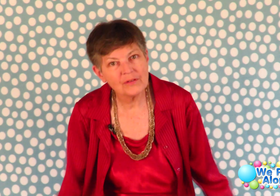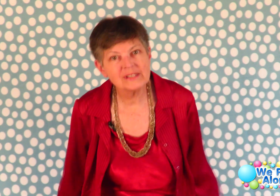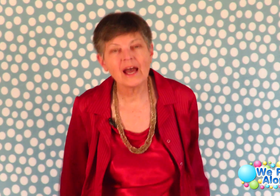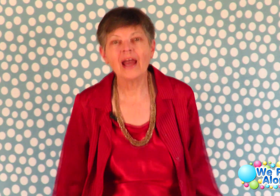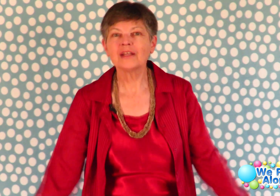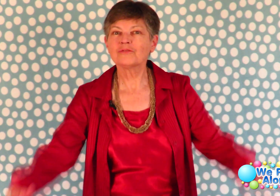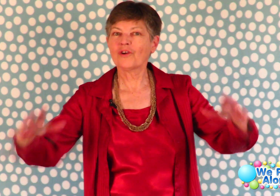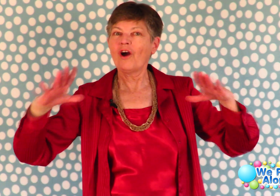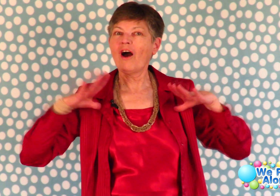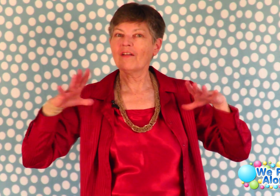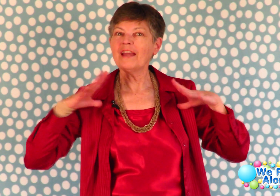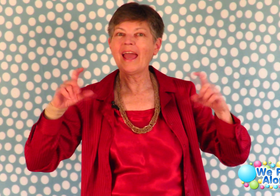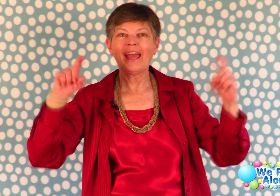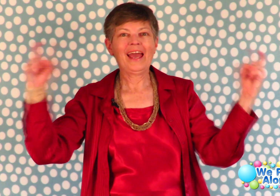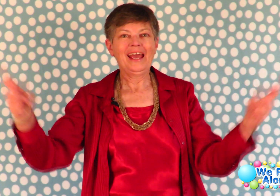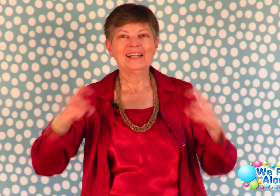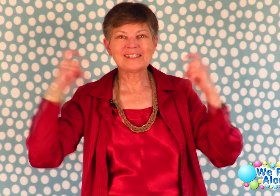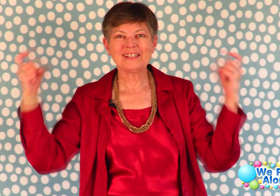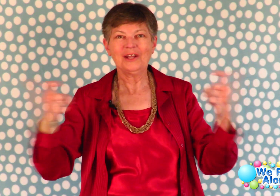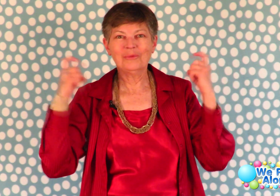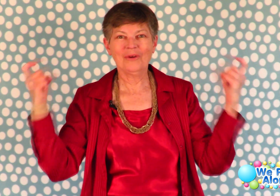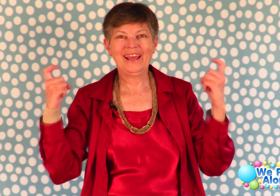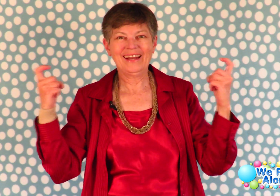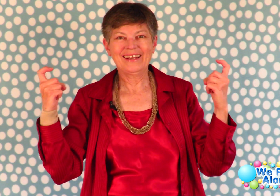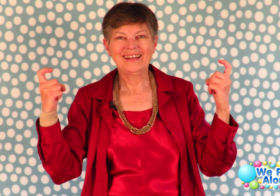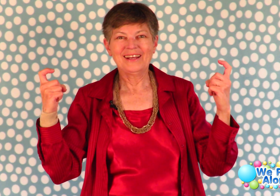the signs for holiday and celebrate.